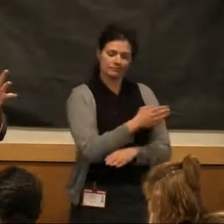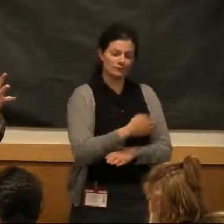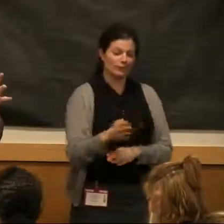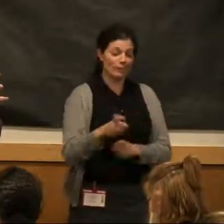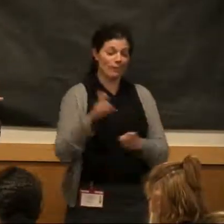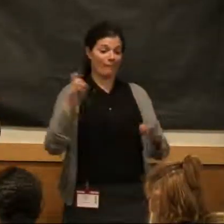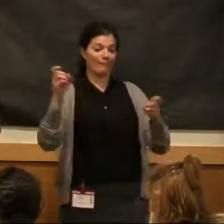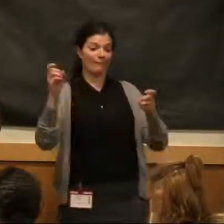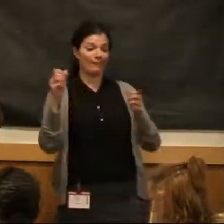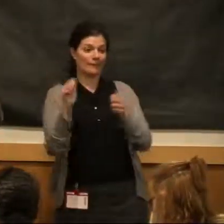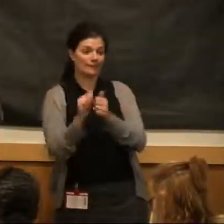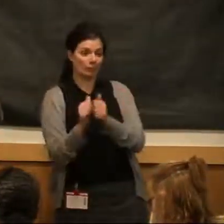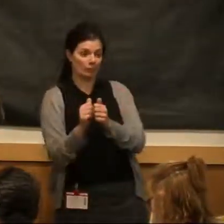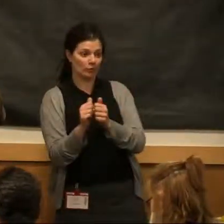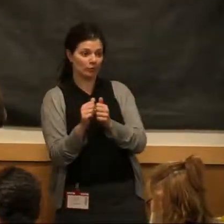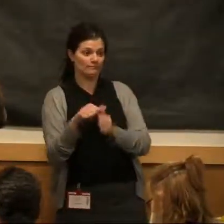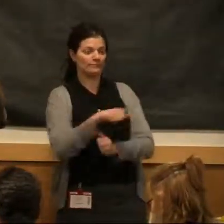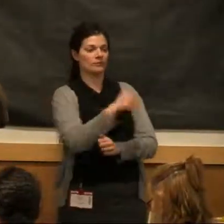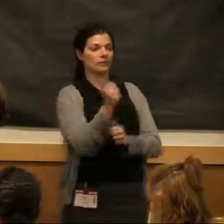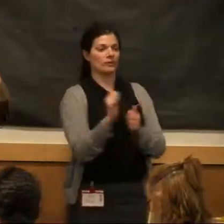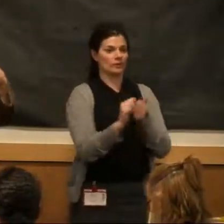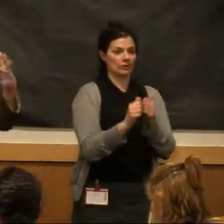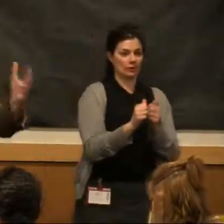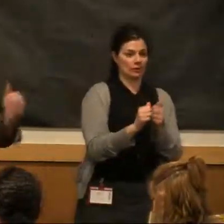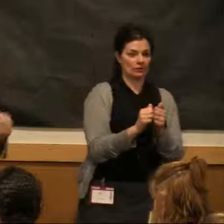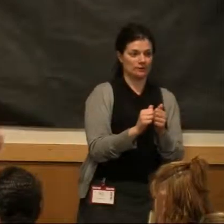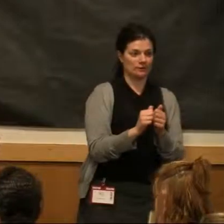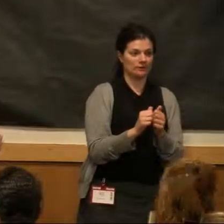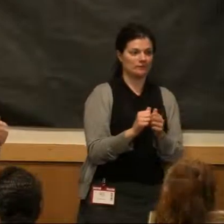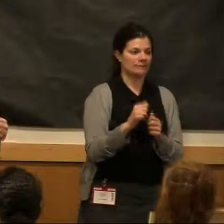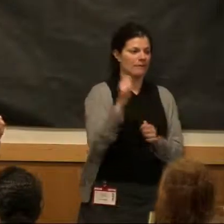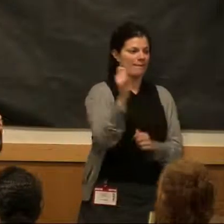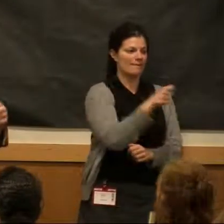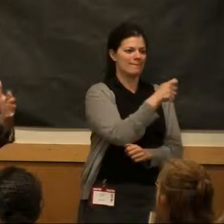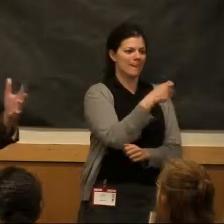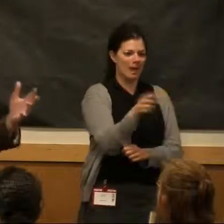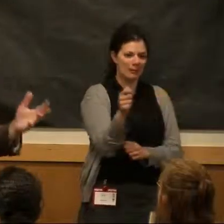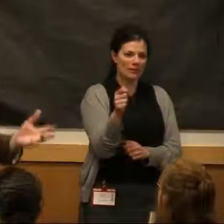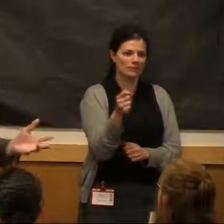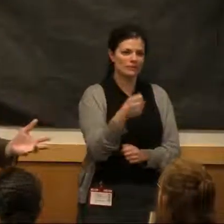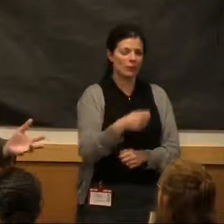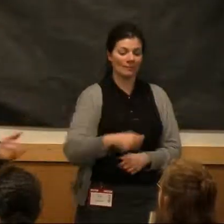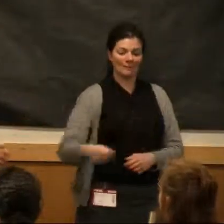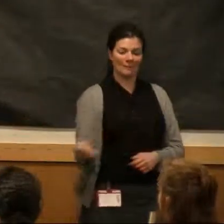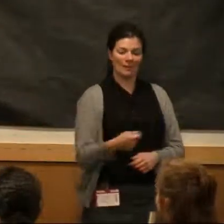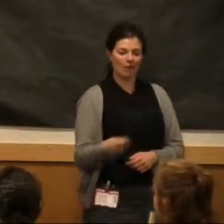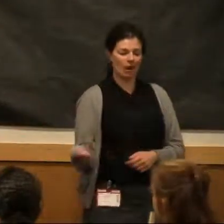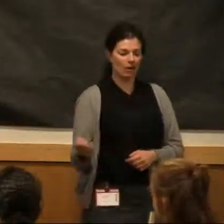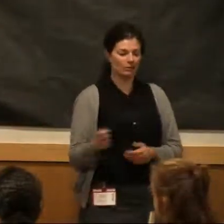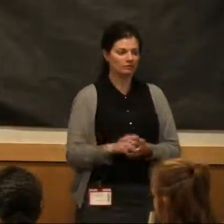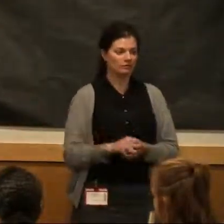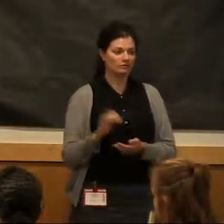that I was talking about to other sports like intramural badminton and intramural ping pong.